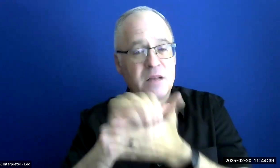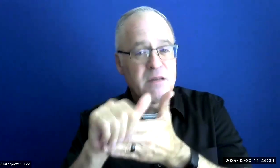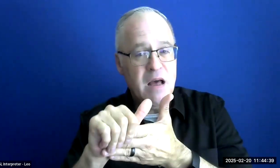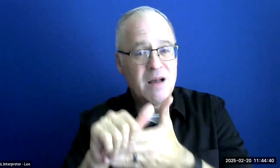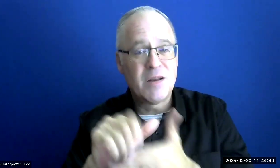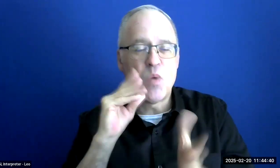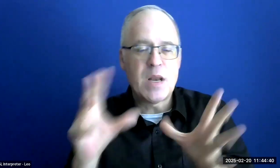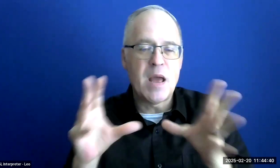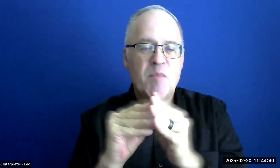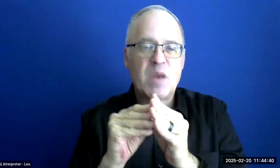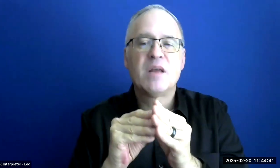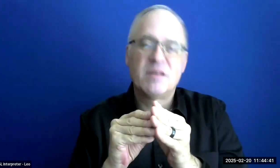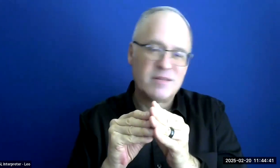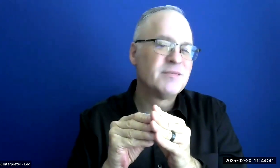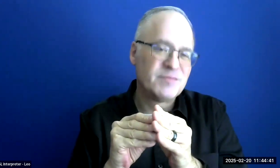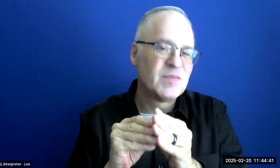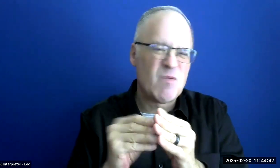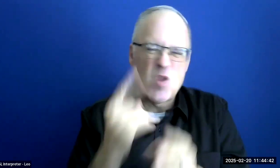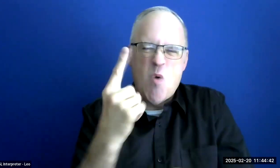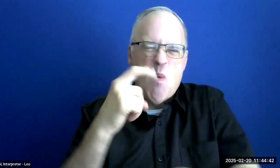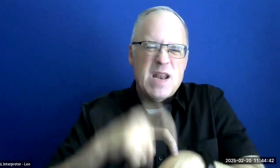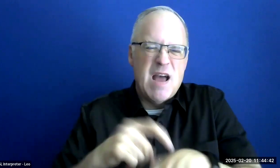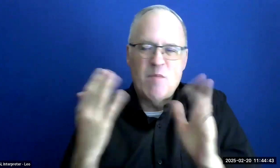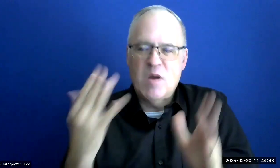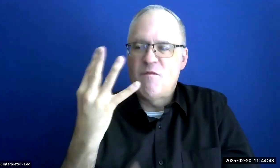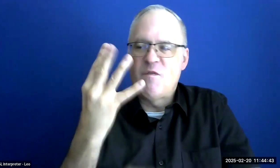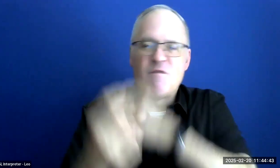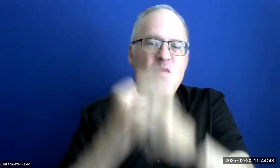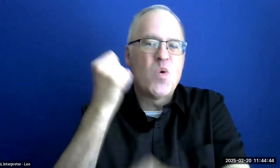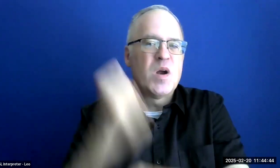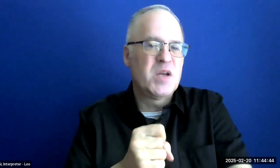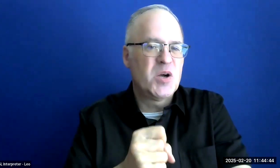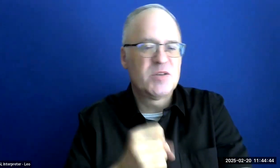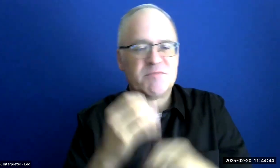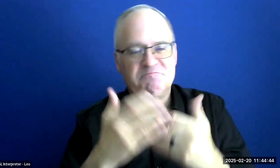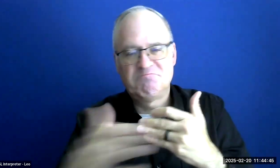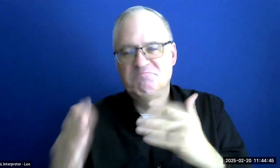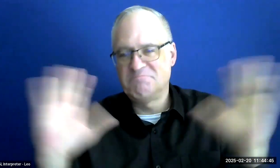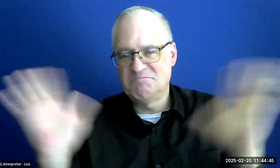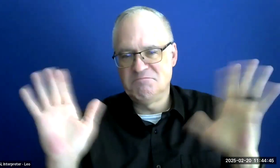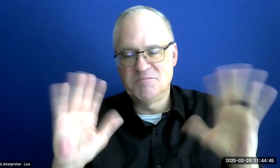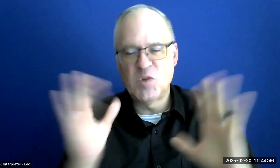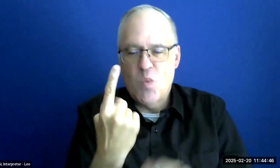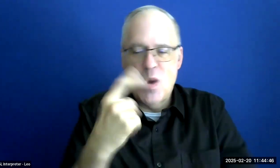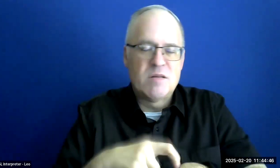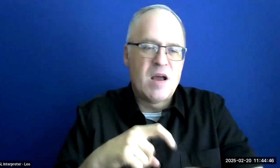meet for this one quadrennium and not beyond. So that takes care of how we get to